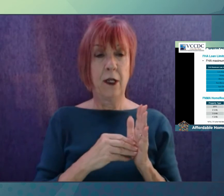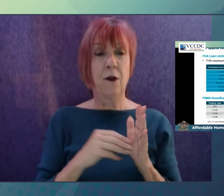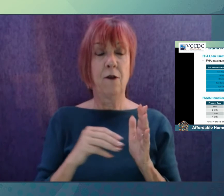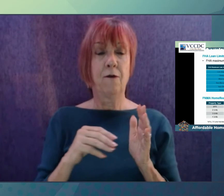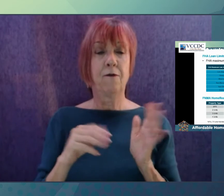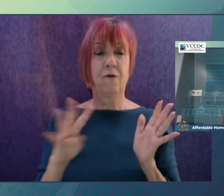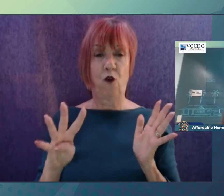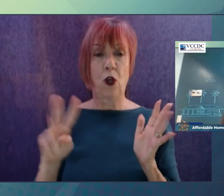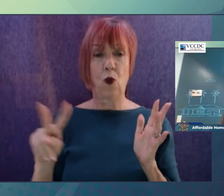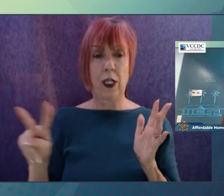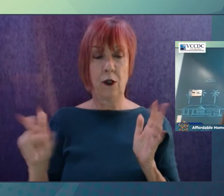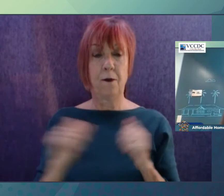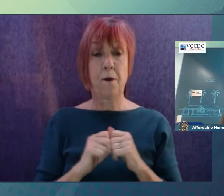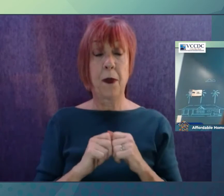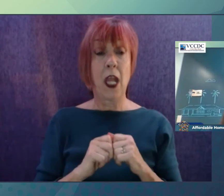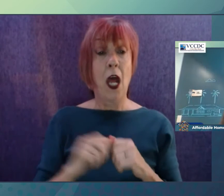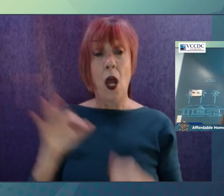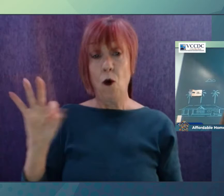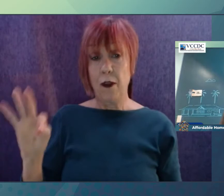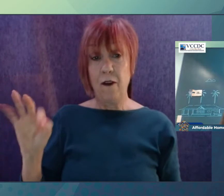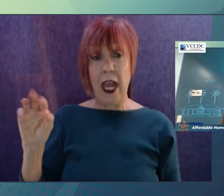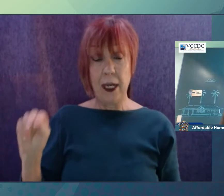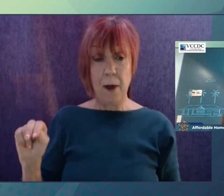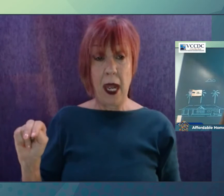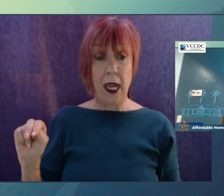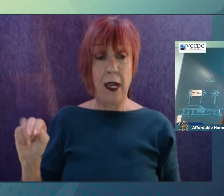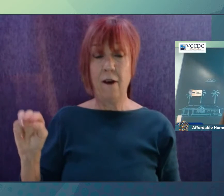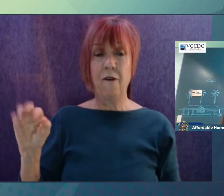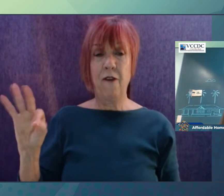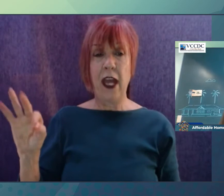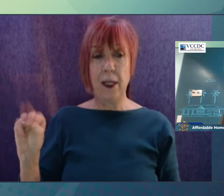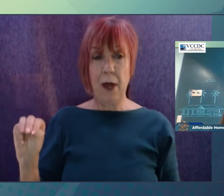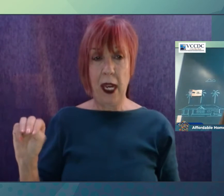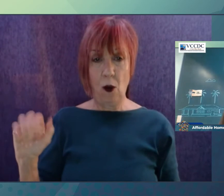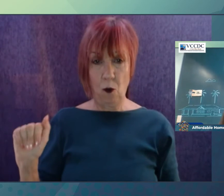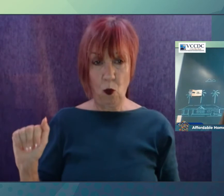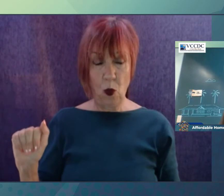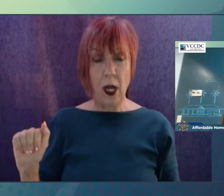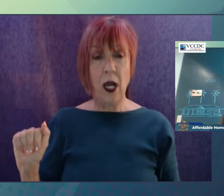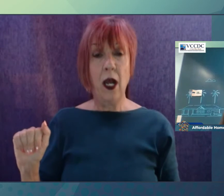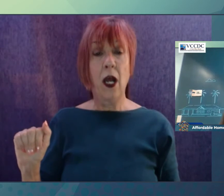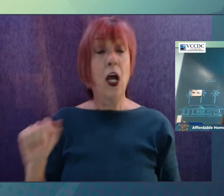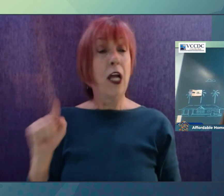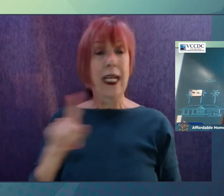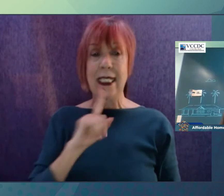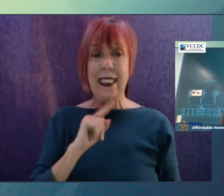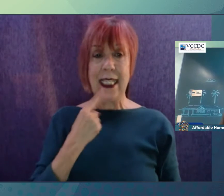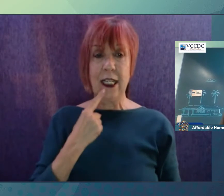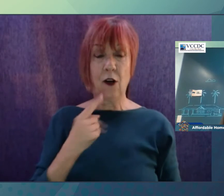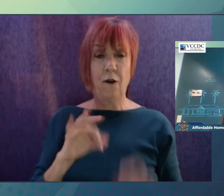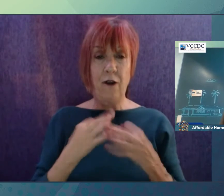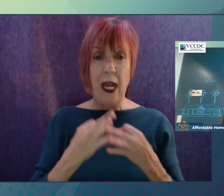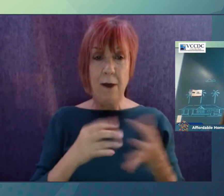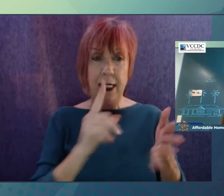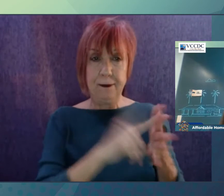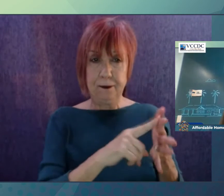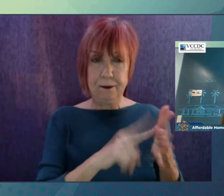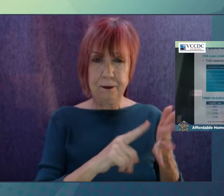$1,422,050. On the Fannie Mae Home Ready piece, you can see here that we can go on a single family to